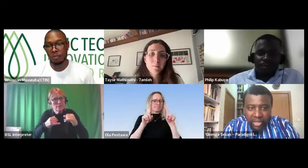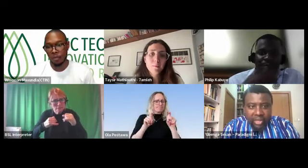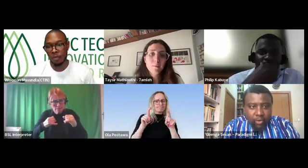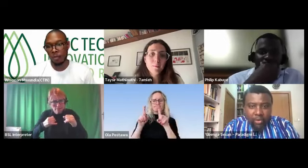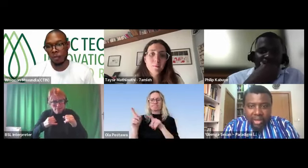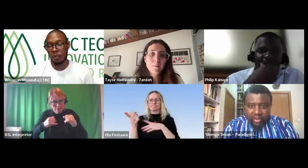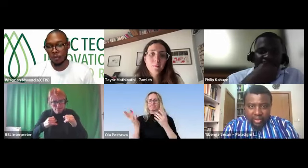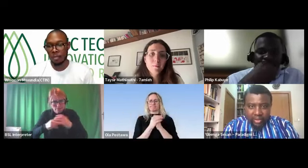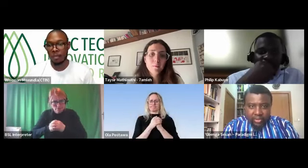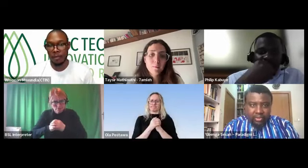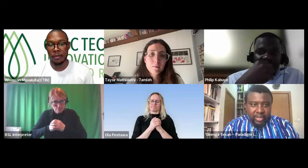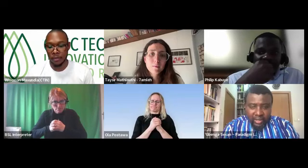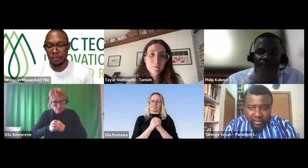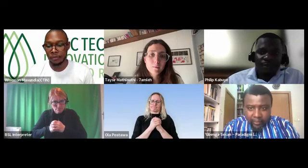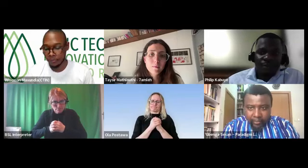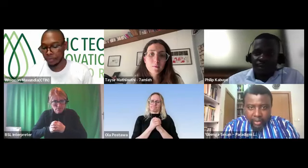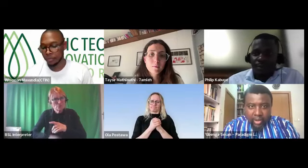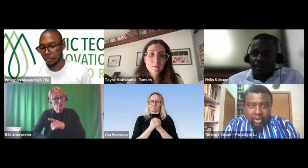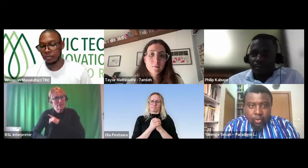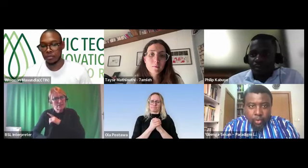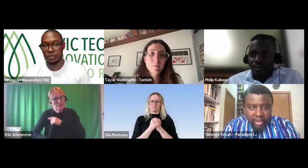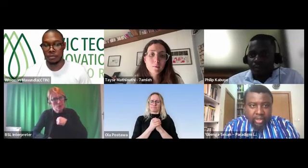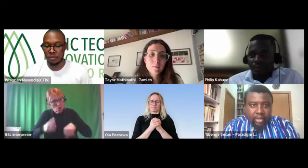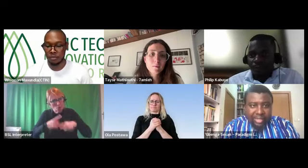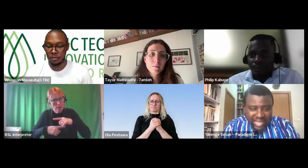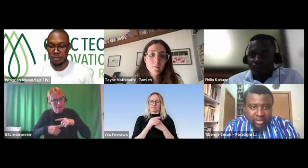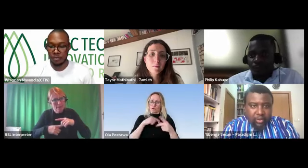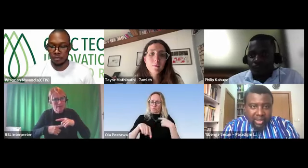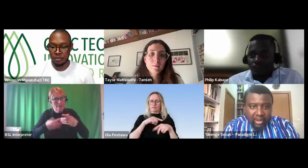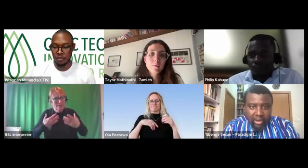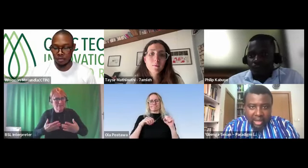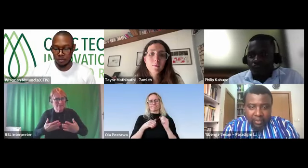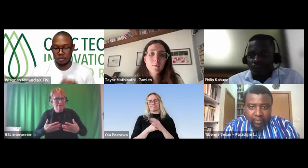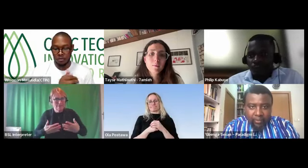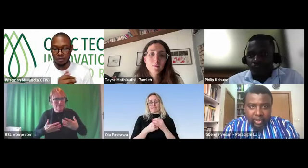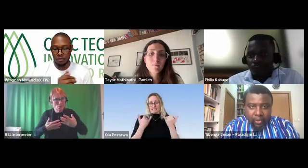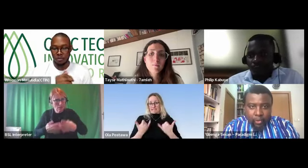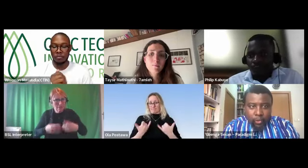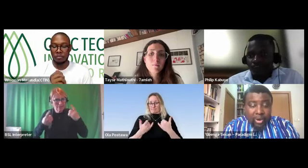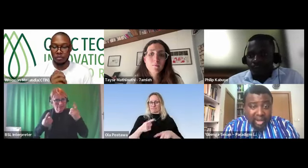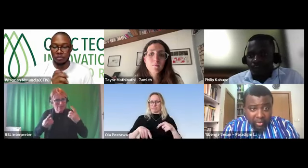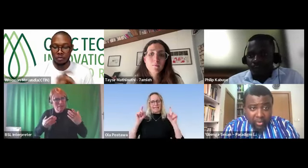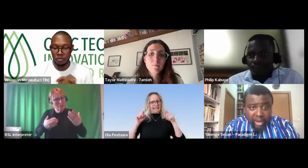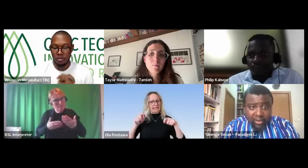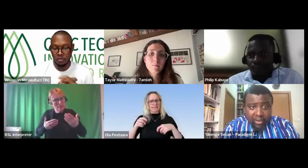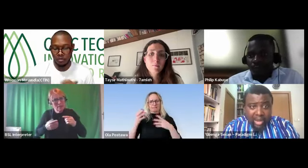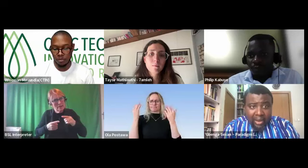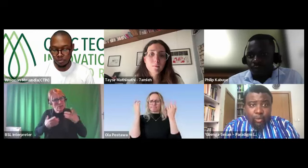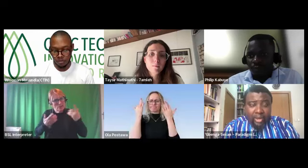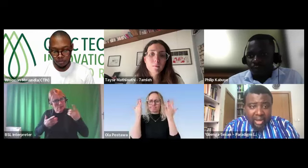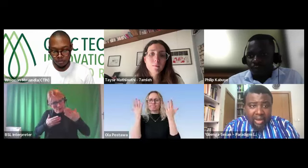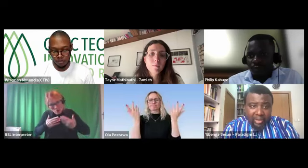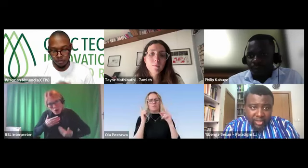the reason why we exist, raison d'etre. We need to play the long game. We were here before